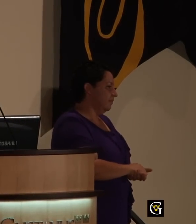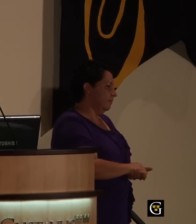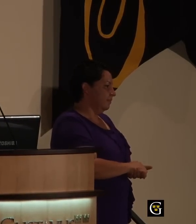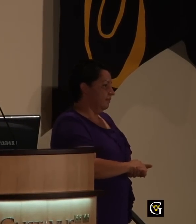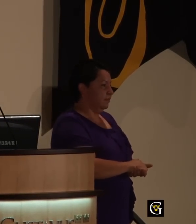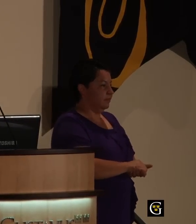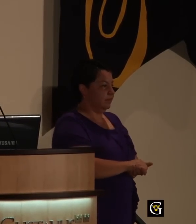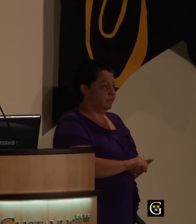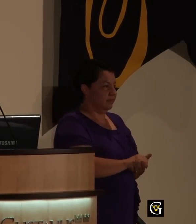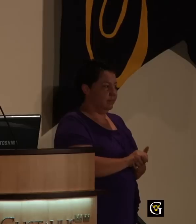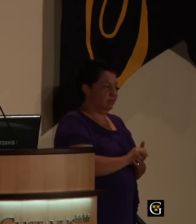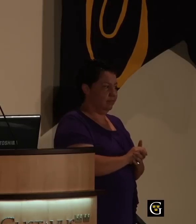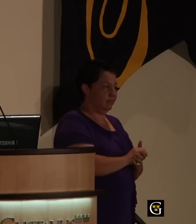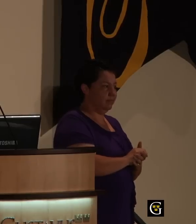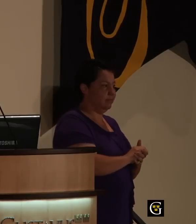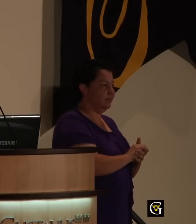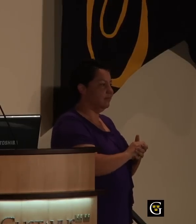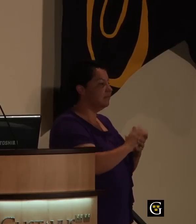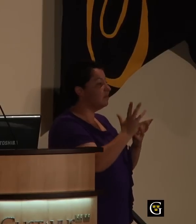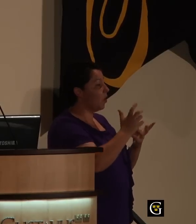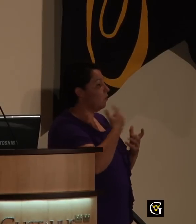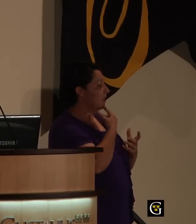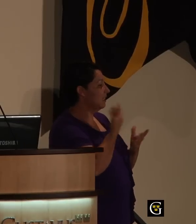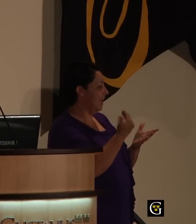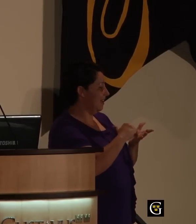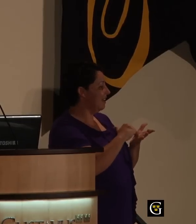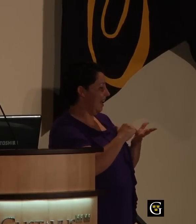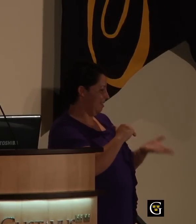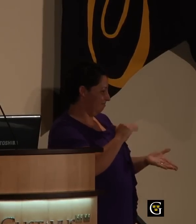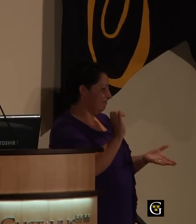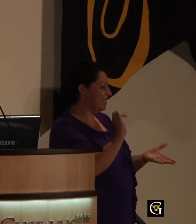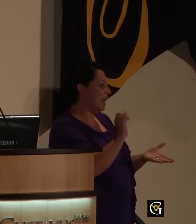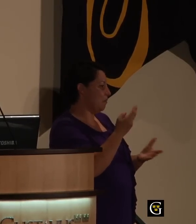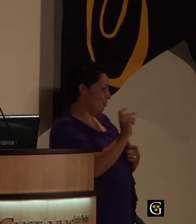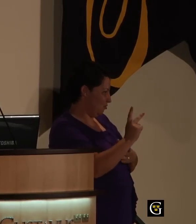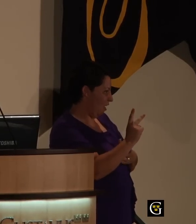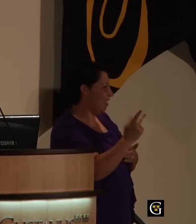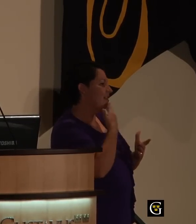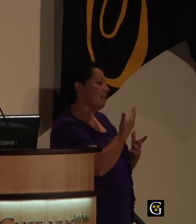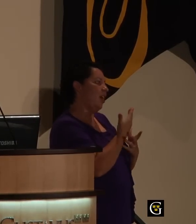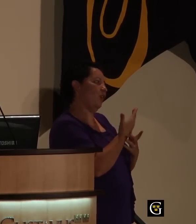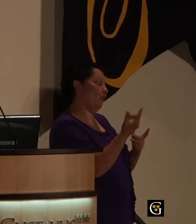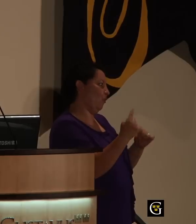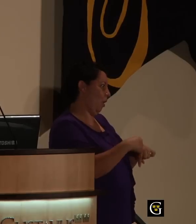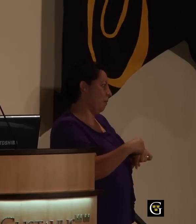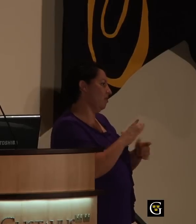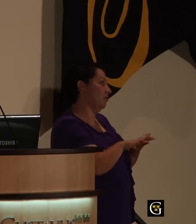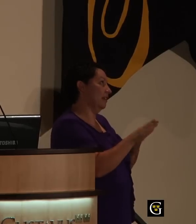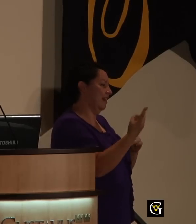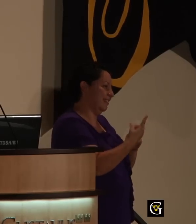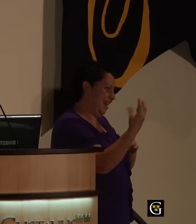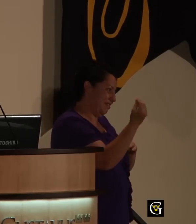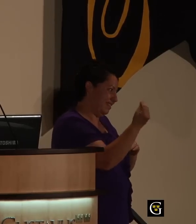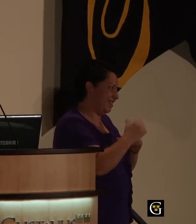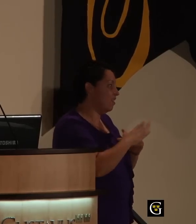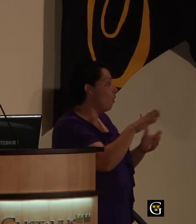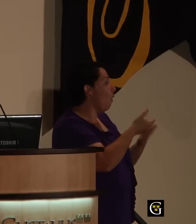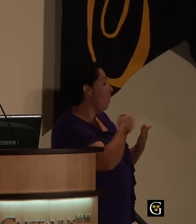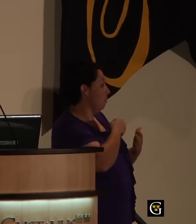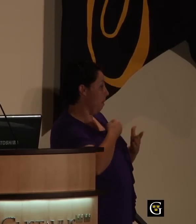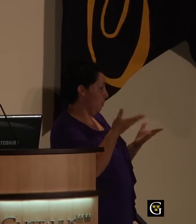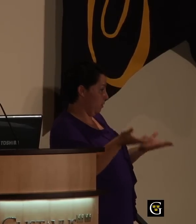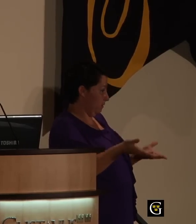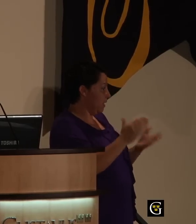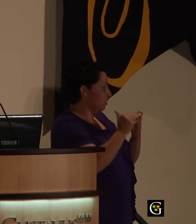Yeah, I want to echo Chuck's comments and thank you all for coming on such a nice day. All members of the Gustavus community and